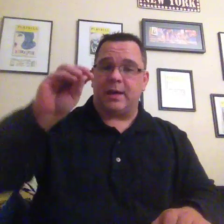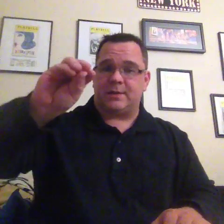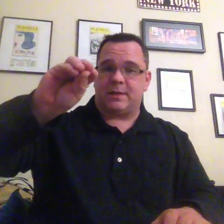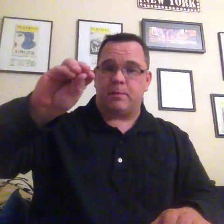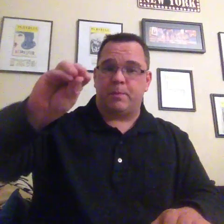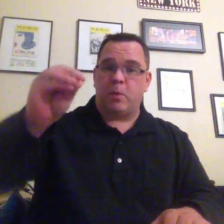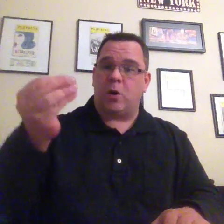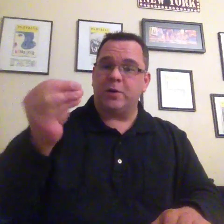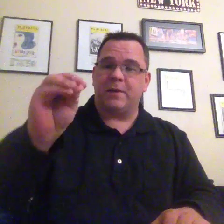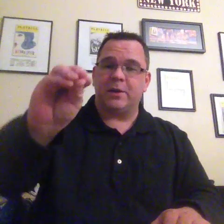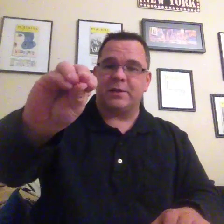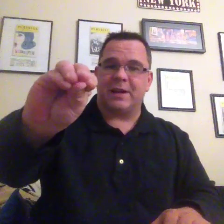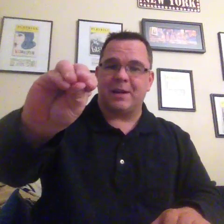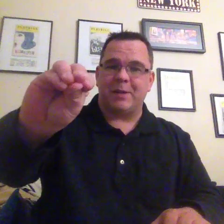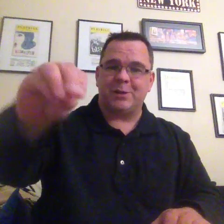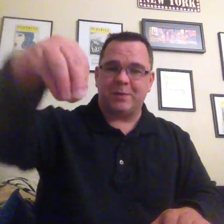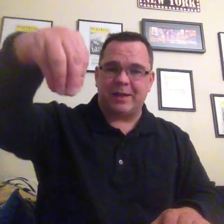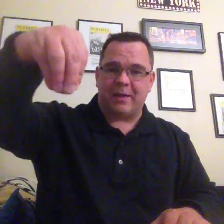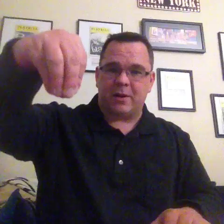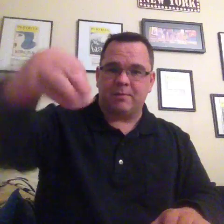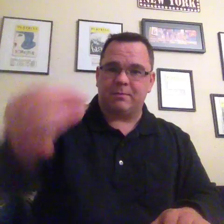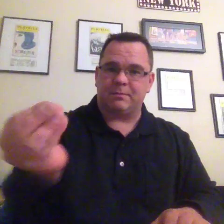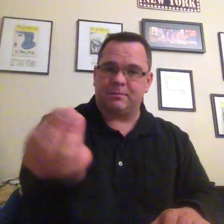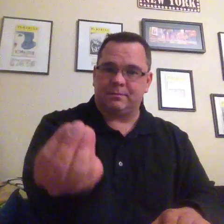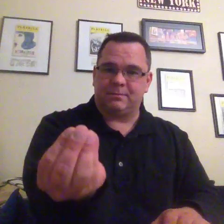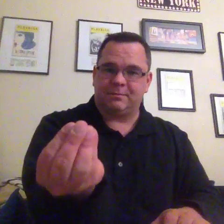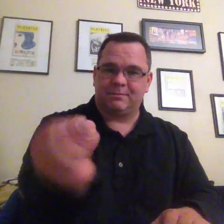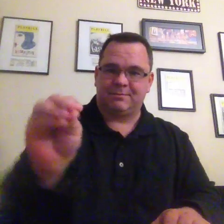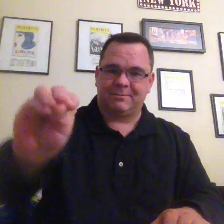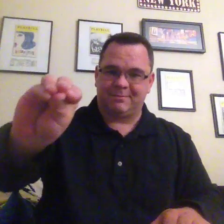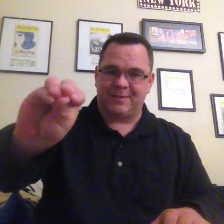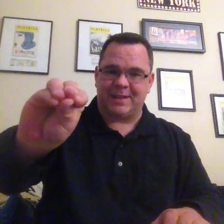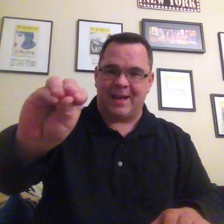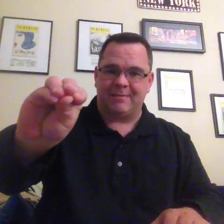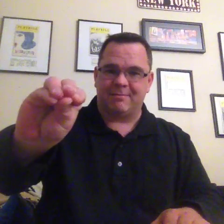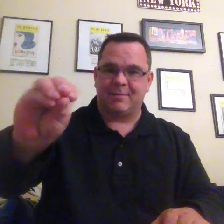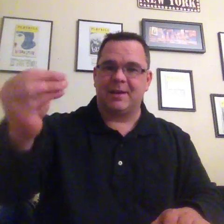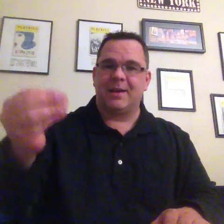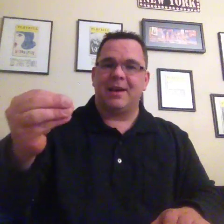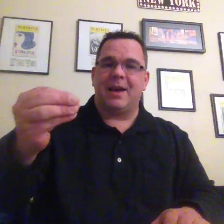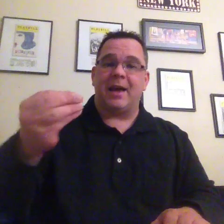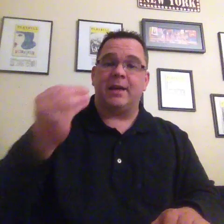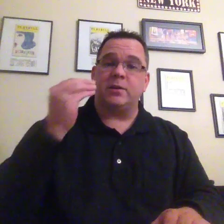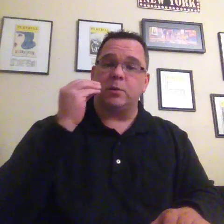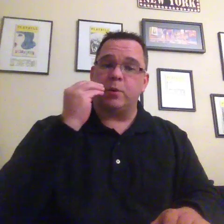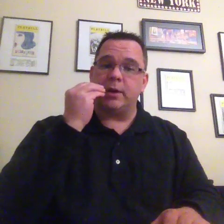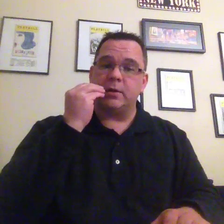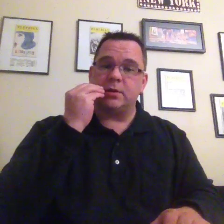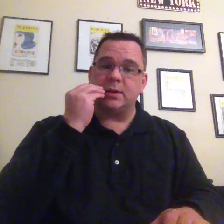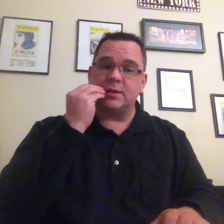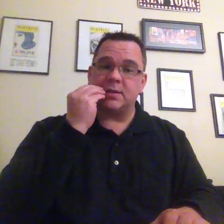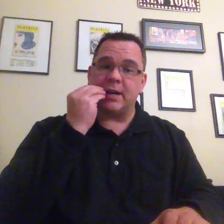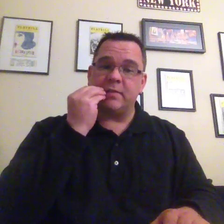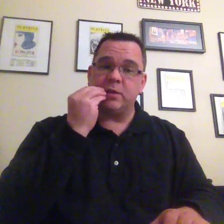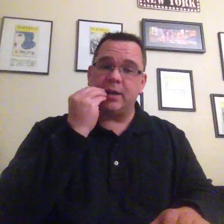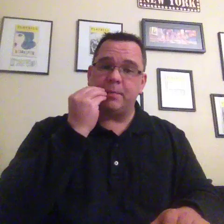Kiss. Take all your fingers and kind of pinch them together like that. And you put it to the side of your